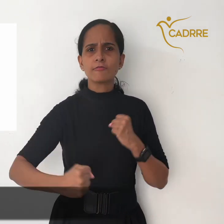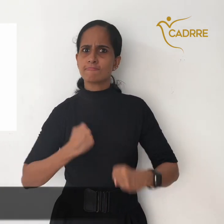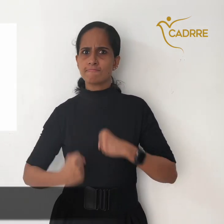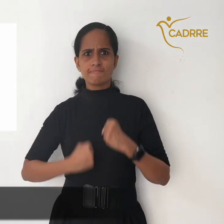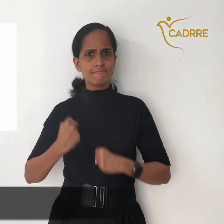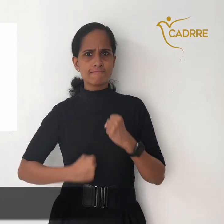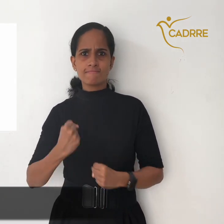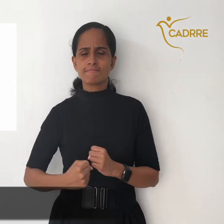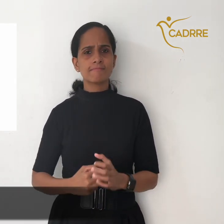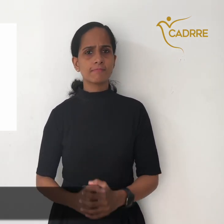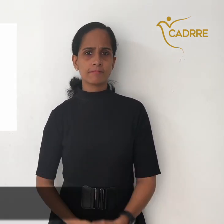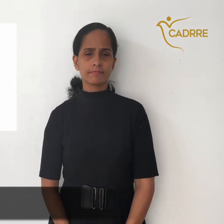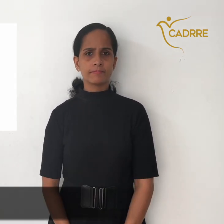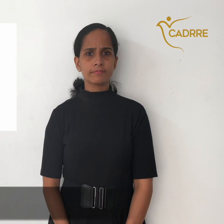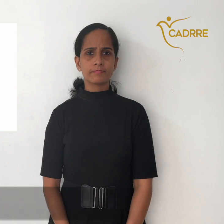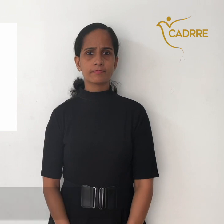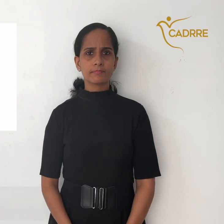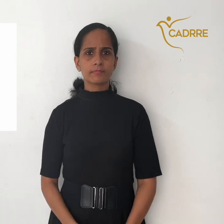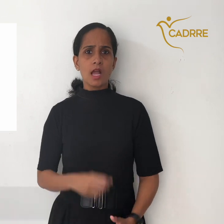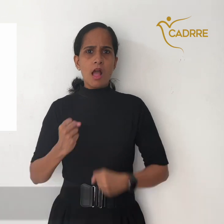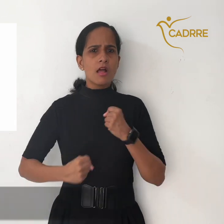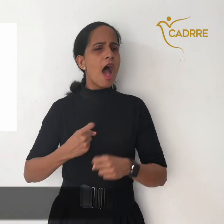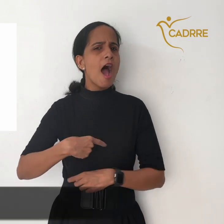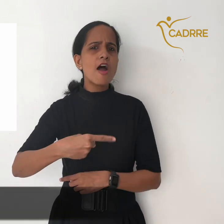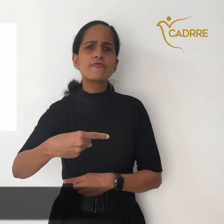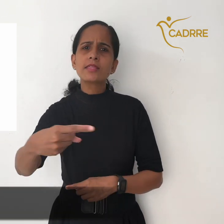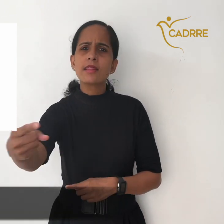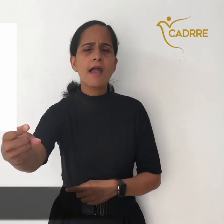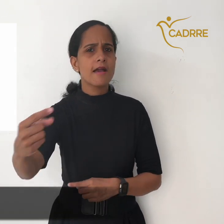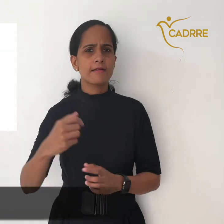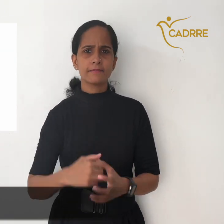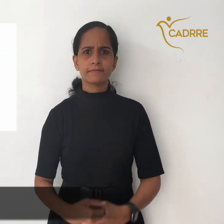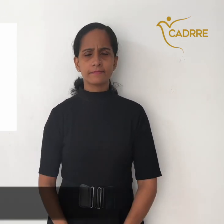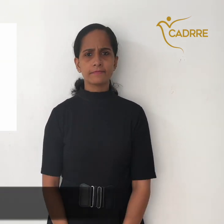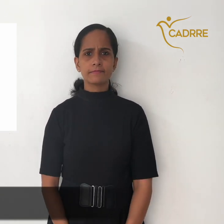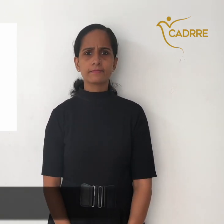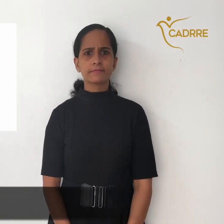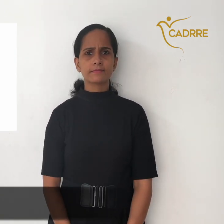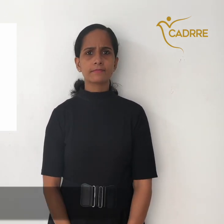Run every day, for I run every day.